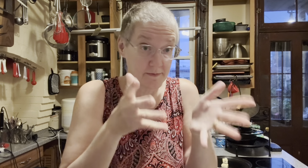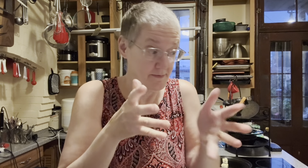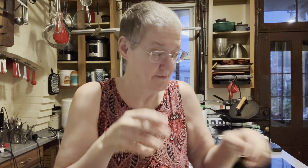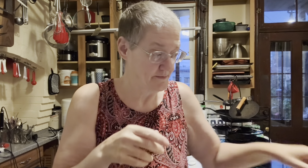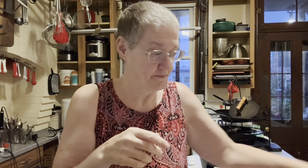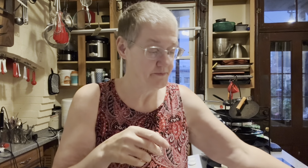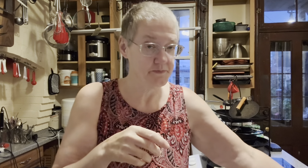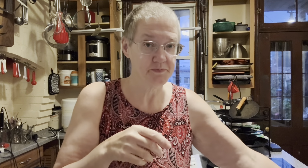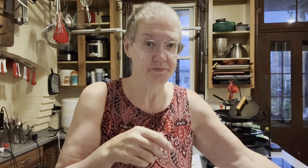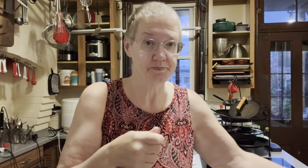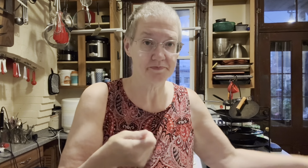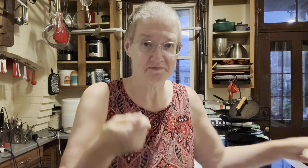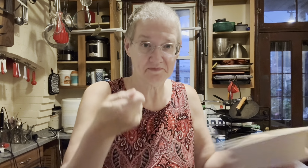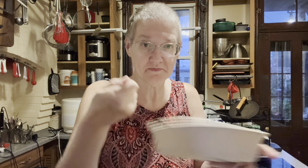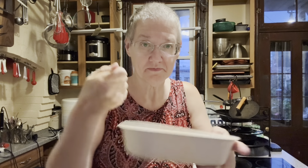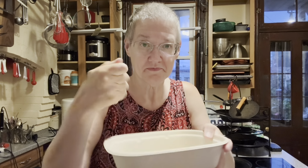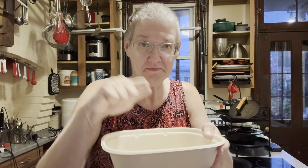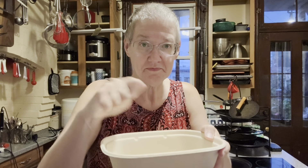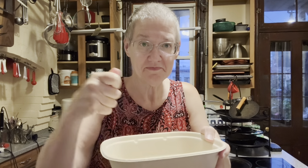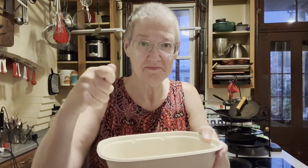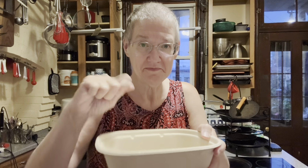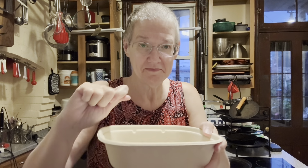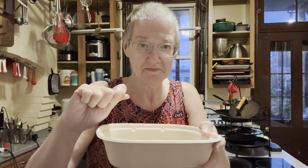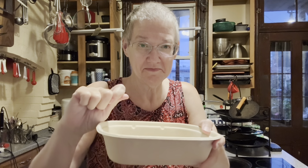the taco, and what's left I'll put in this dish.